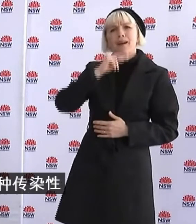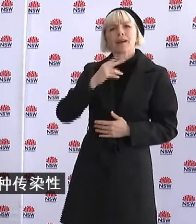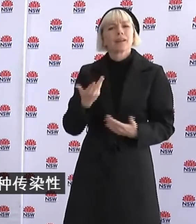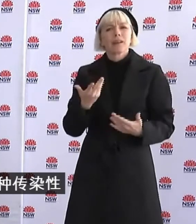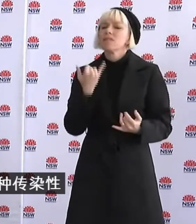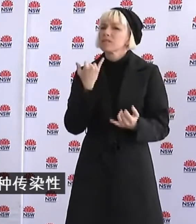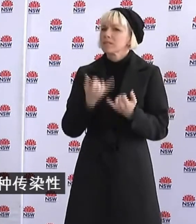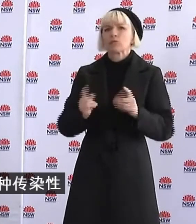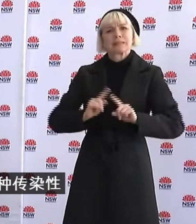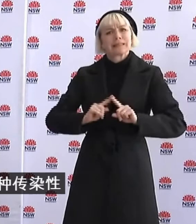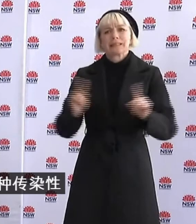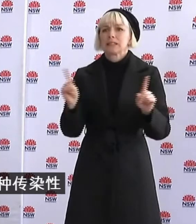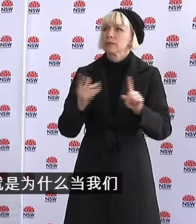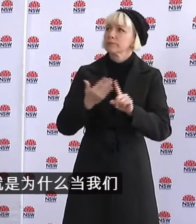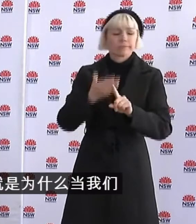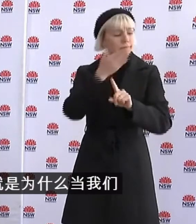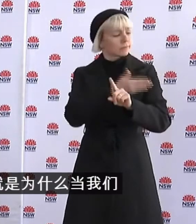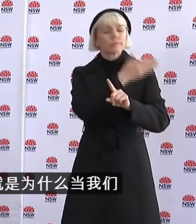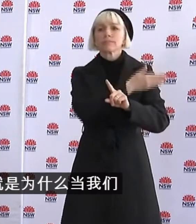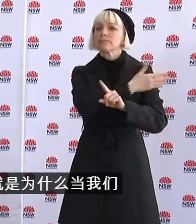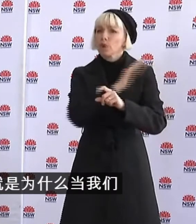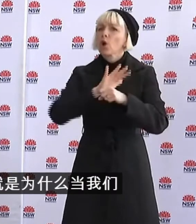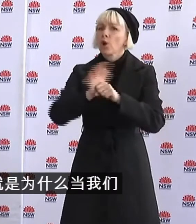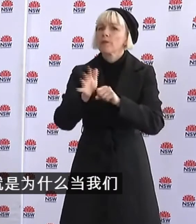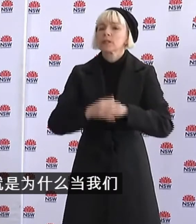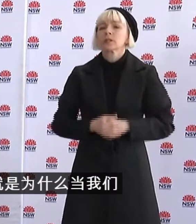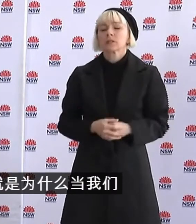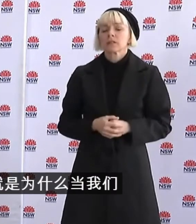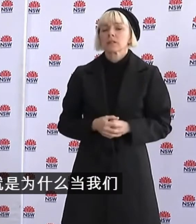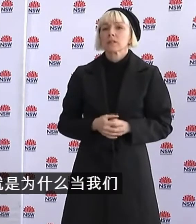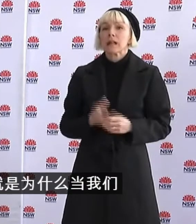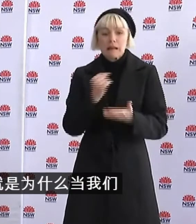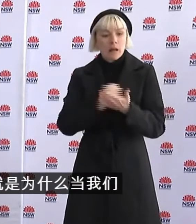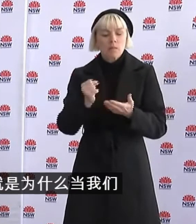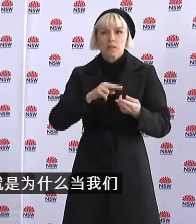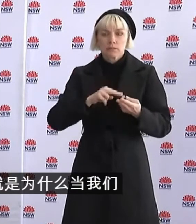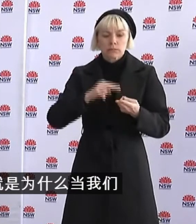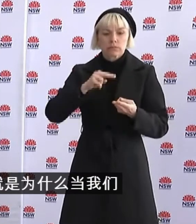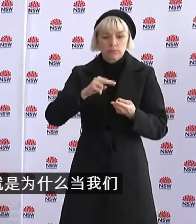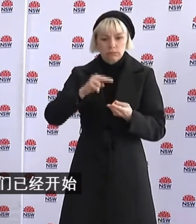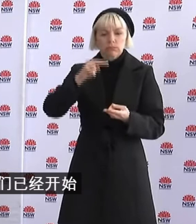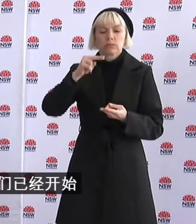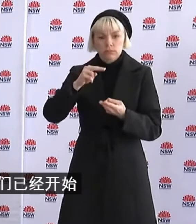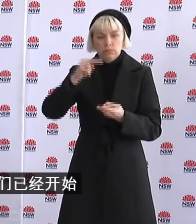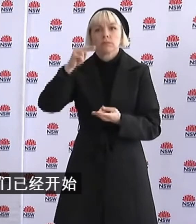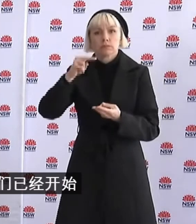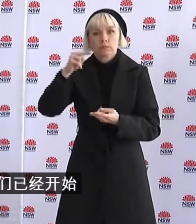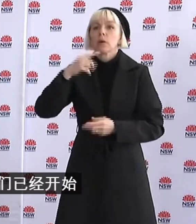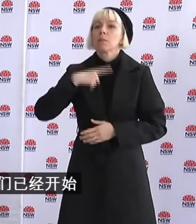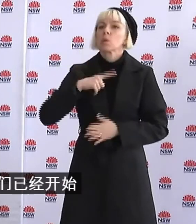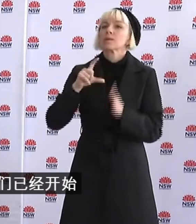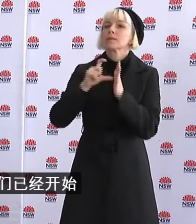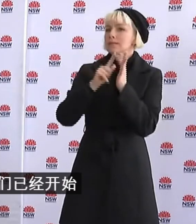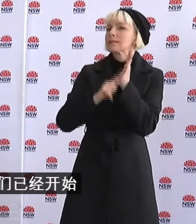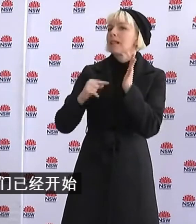seen. And it is a concern that that infectious rate in the community continues to be high. That's why when we repeat the message every day, and